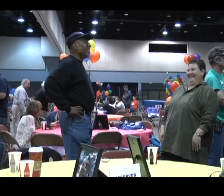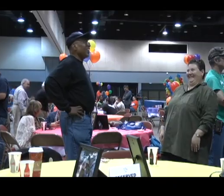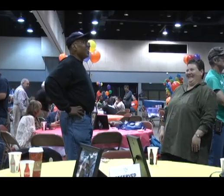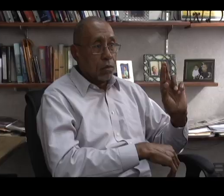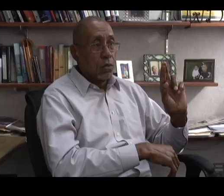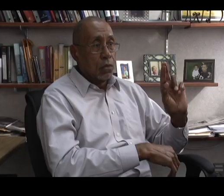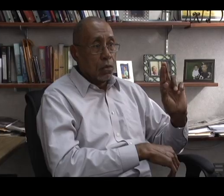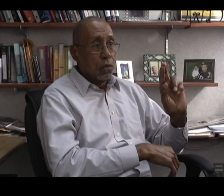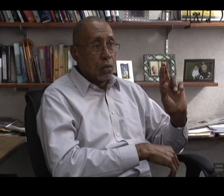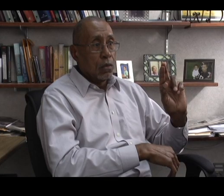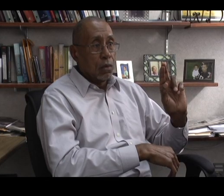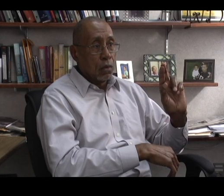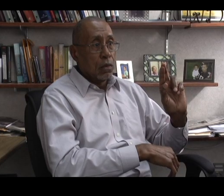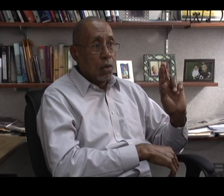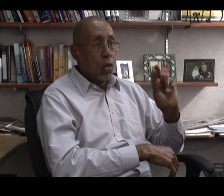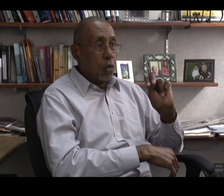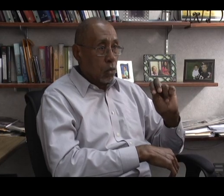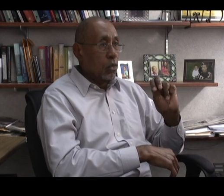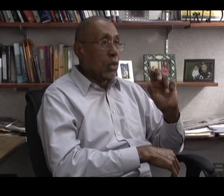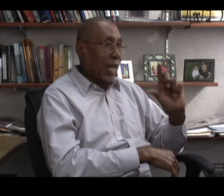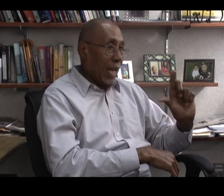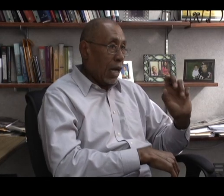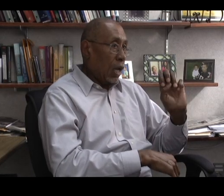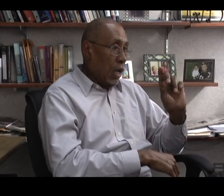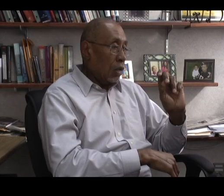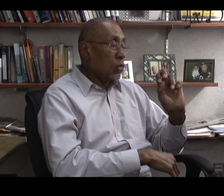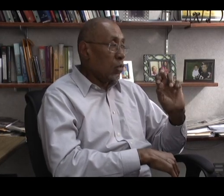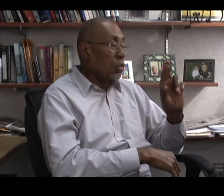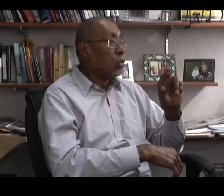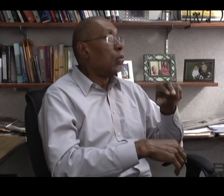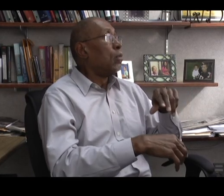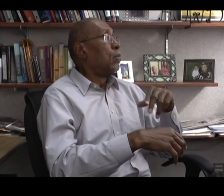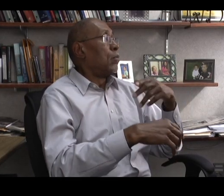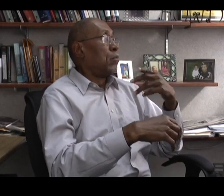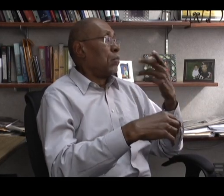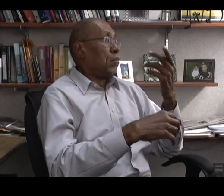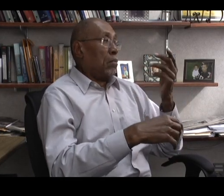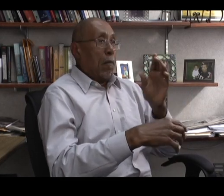I am the current Arkansas newsletter editor,